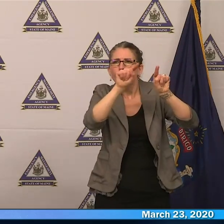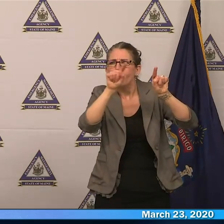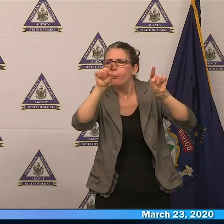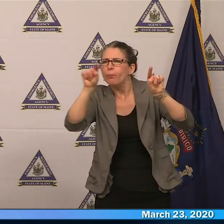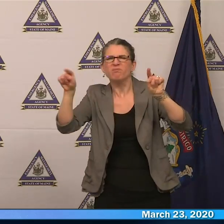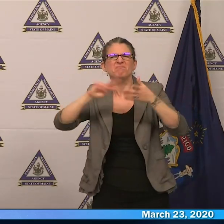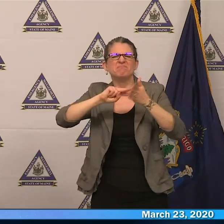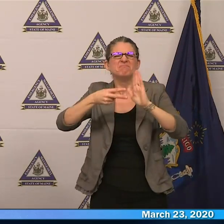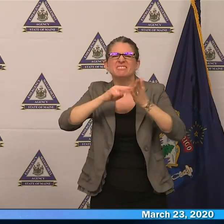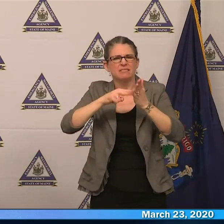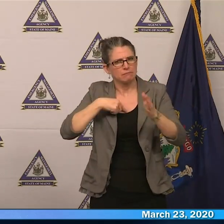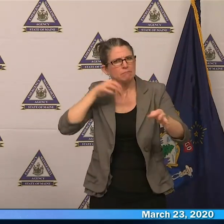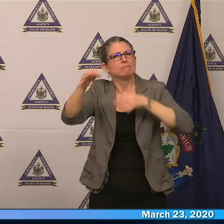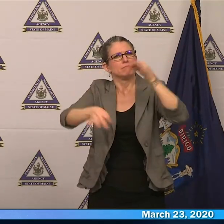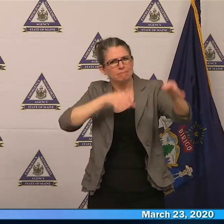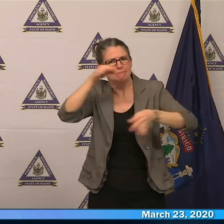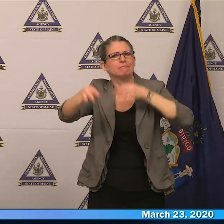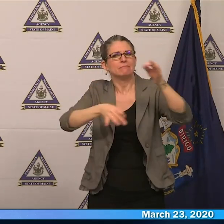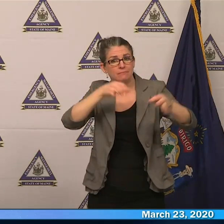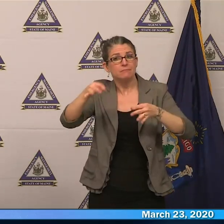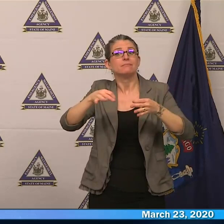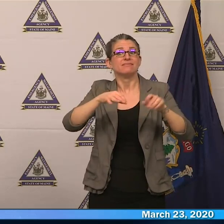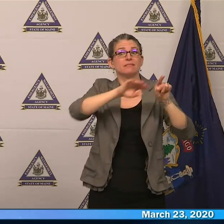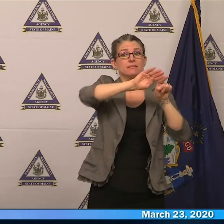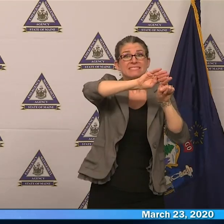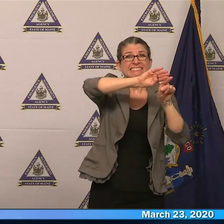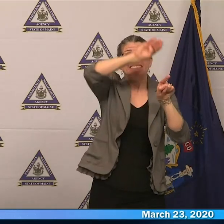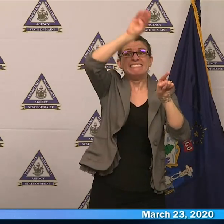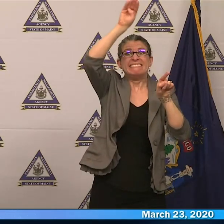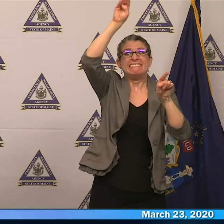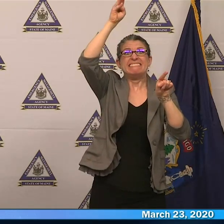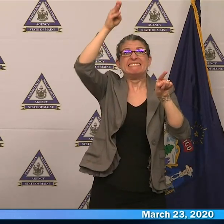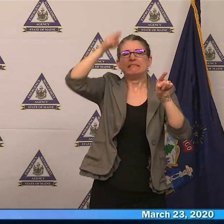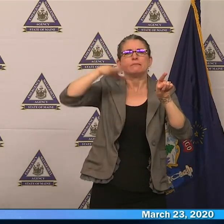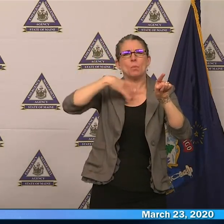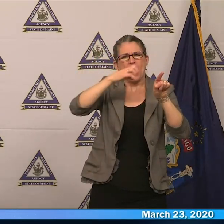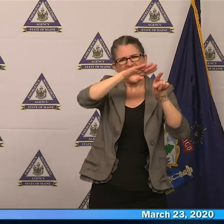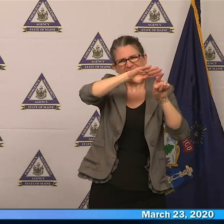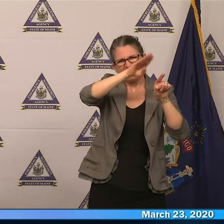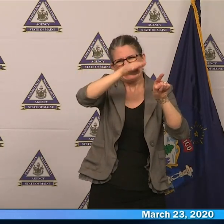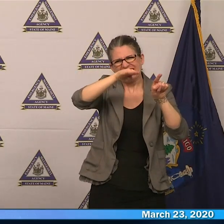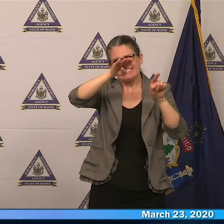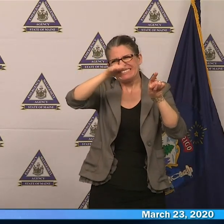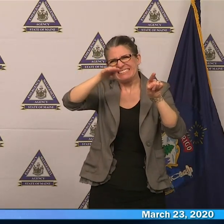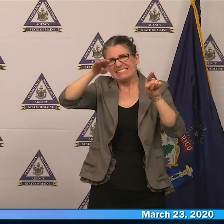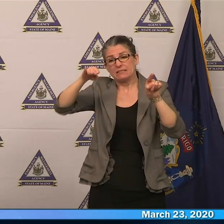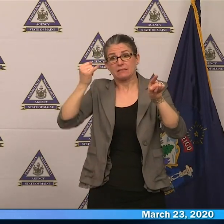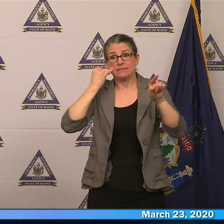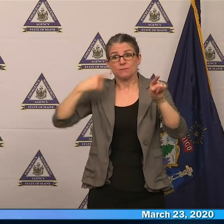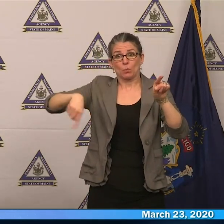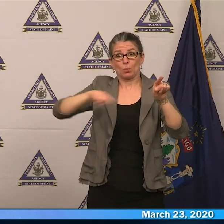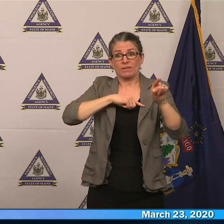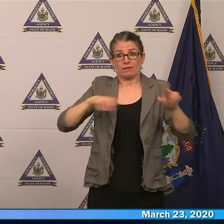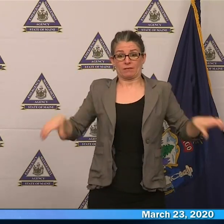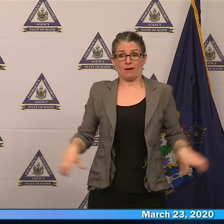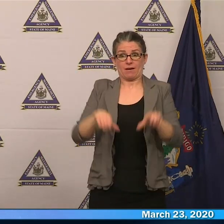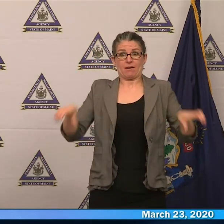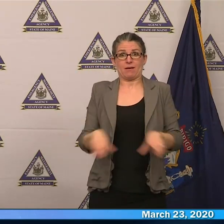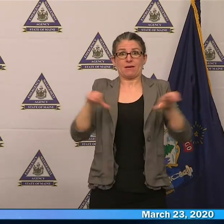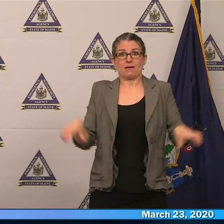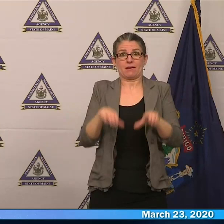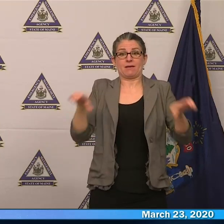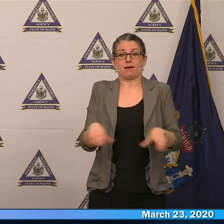How you live your life today could affect the lives of others in your community